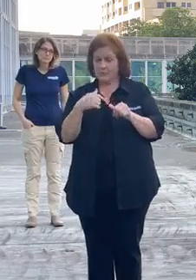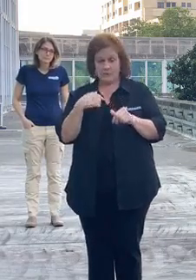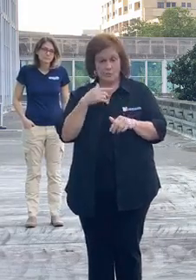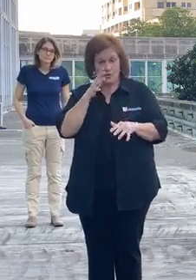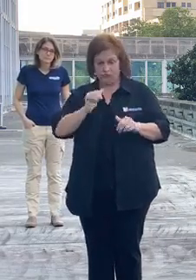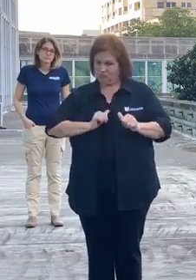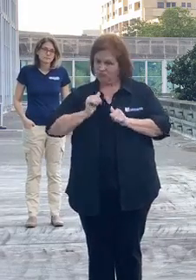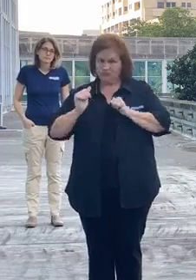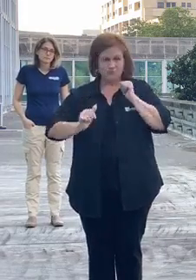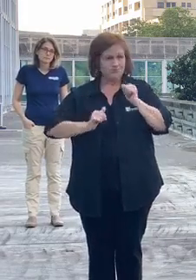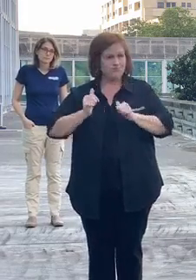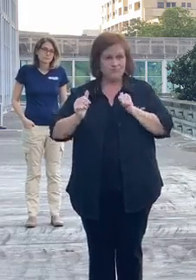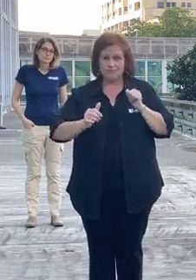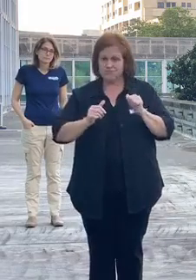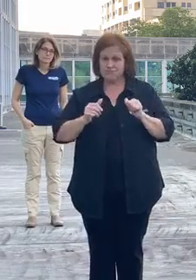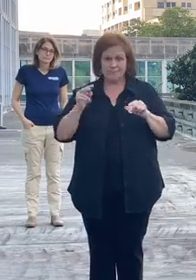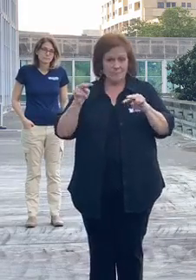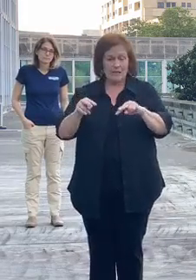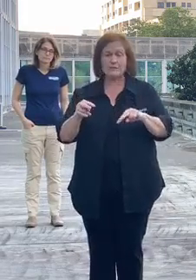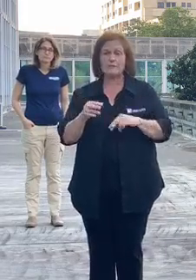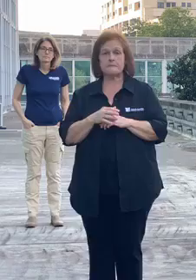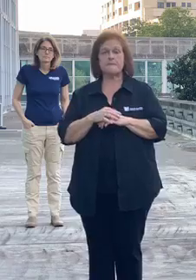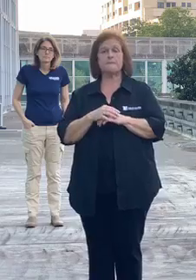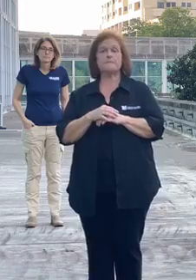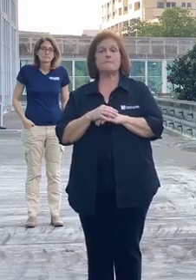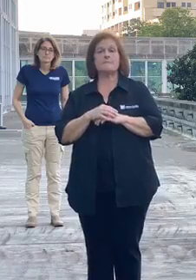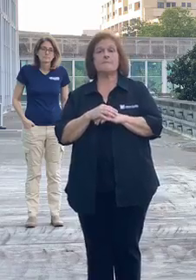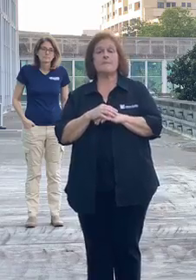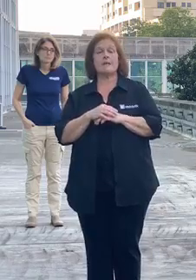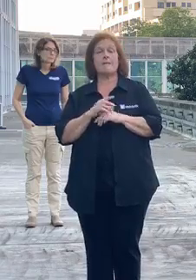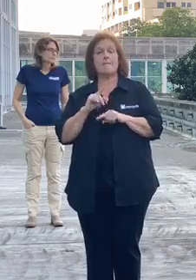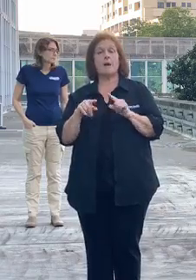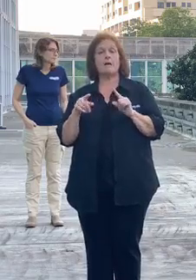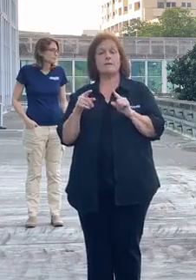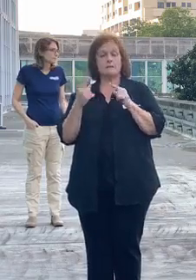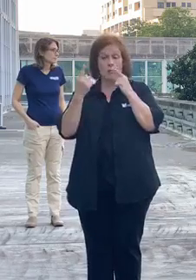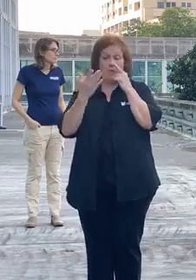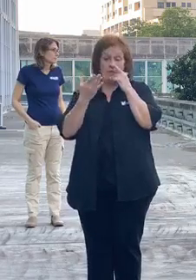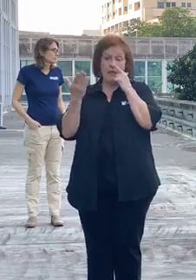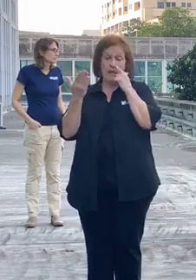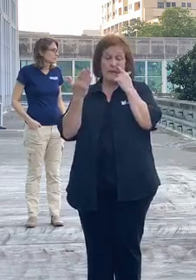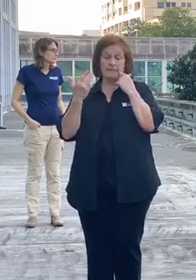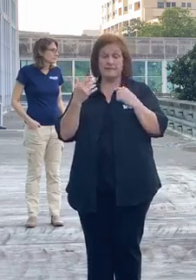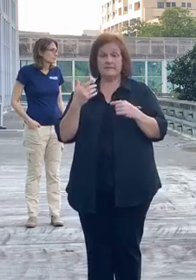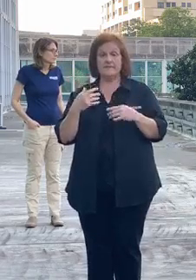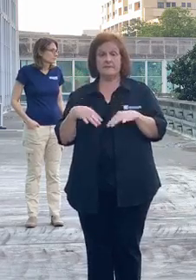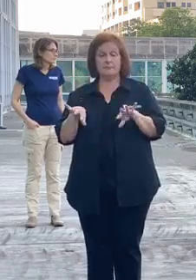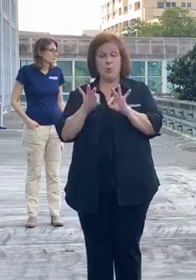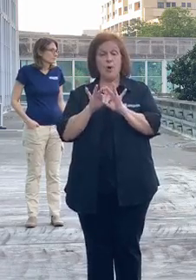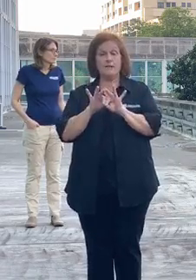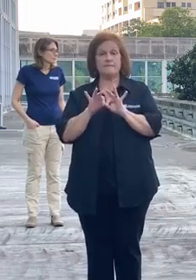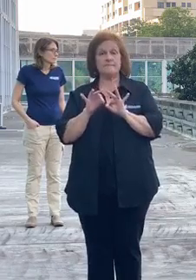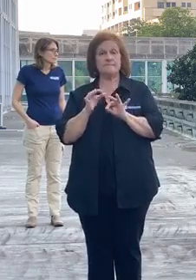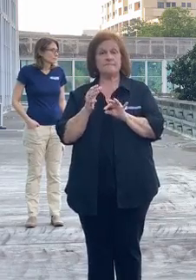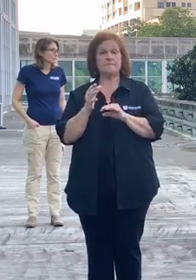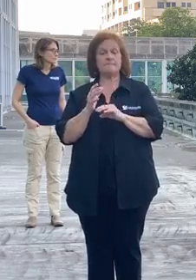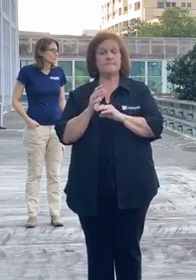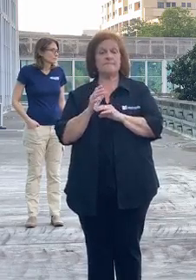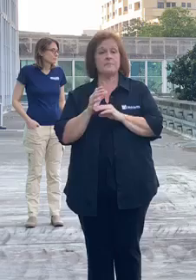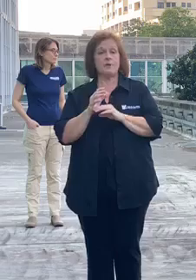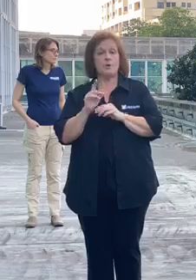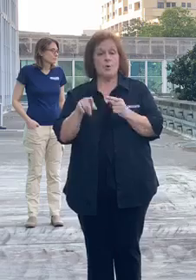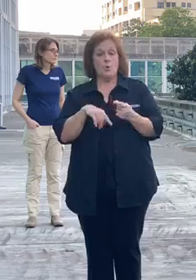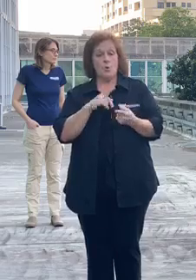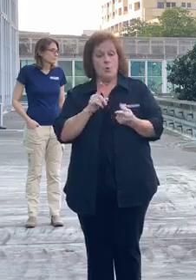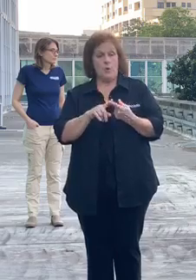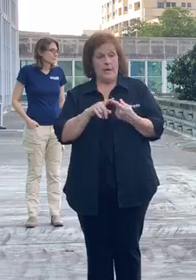aggressive, and it's important. But what we do find, and this is the beauty in this,